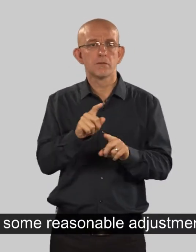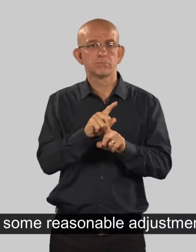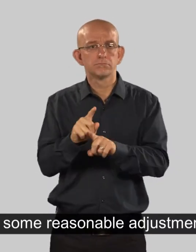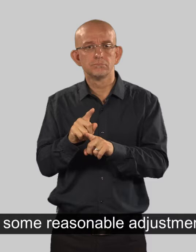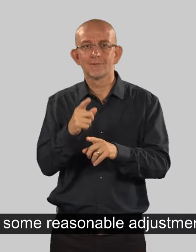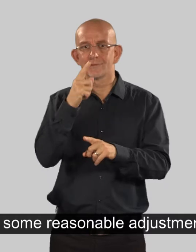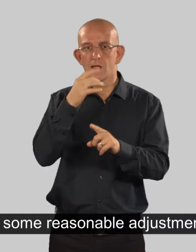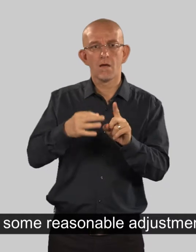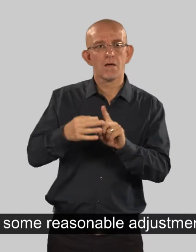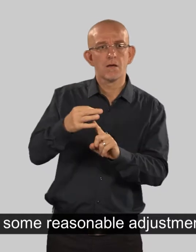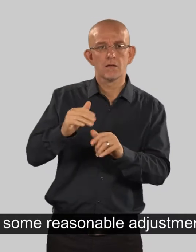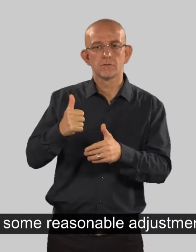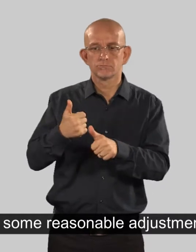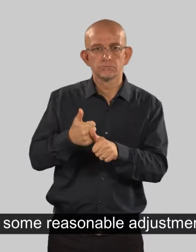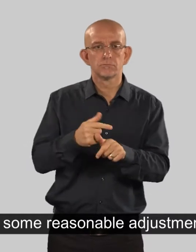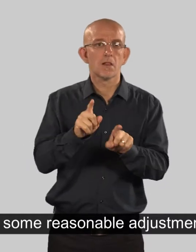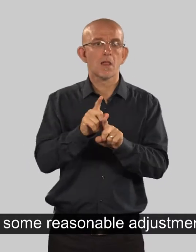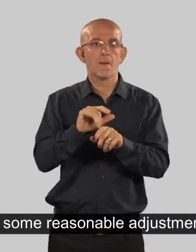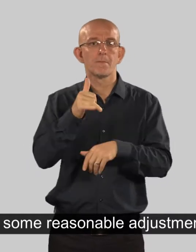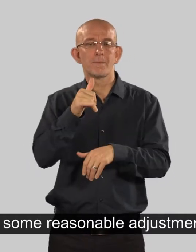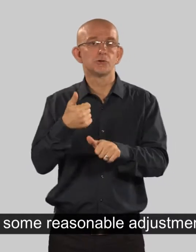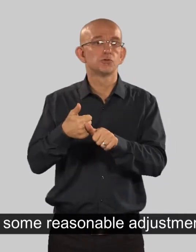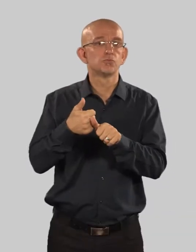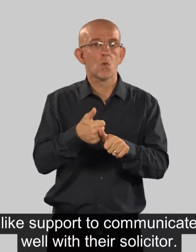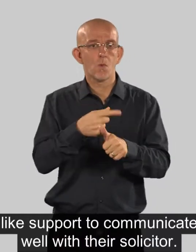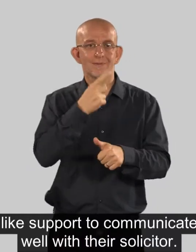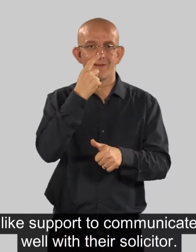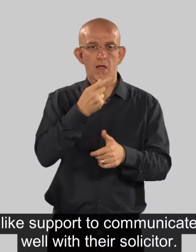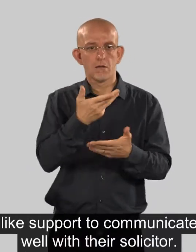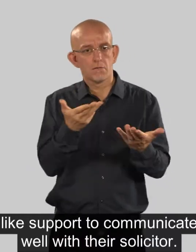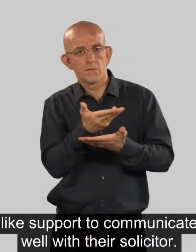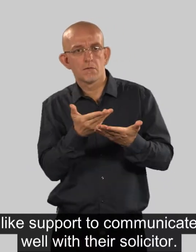adjustments, like support to communicate well with their solicitor.